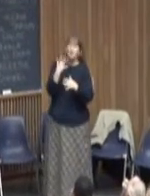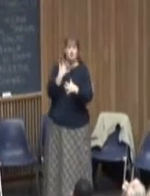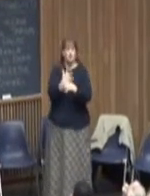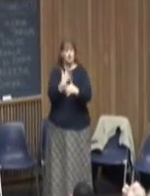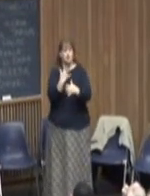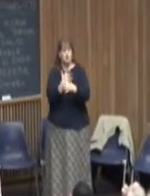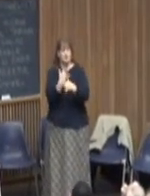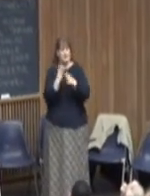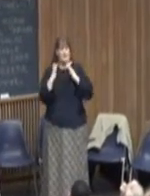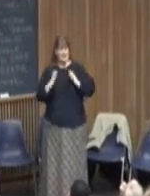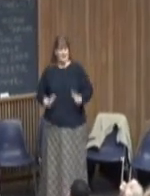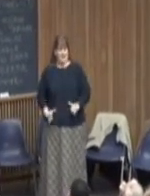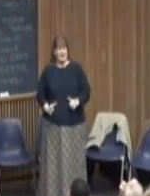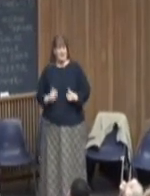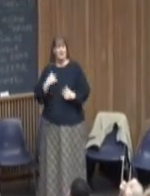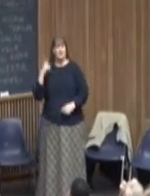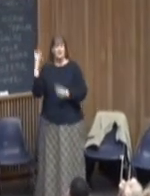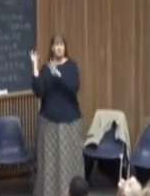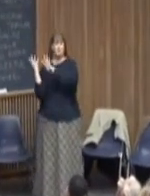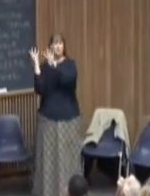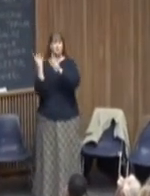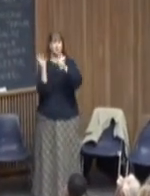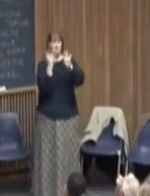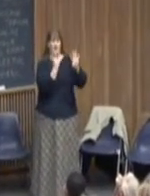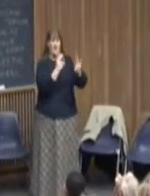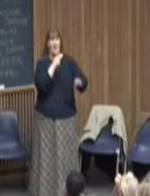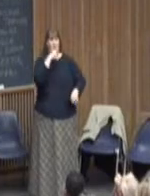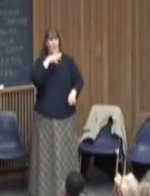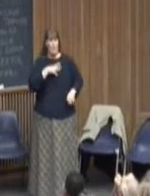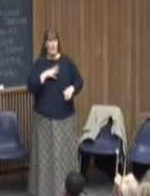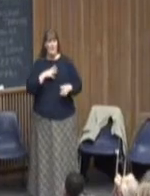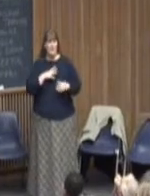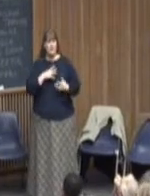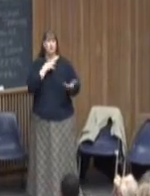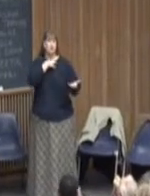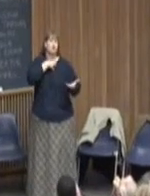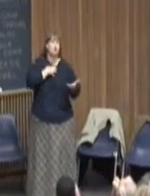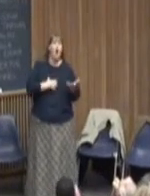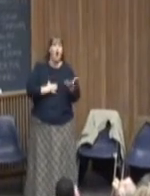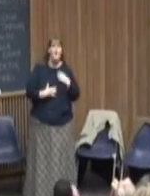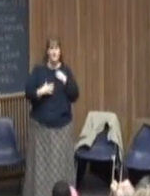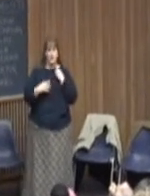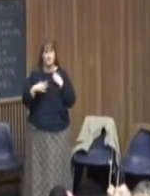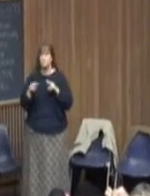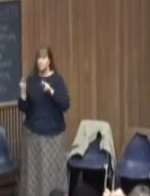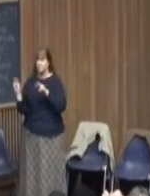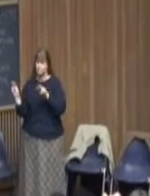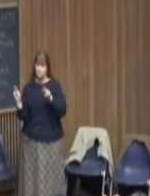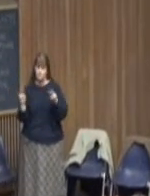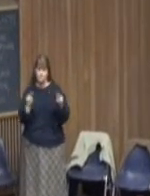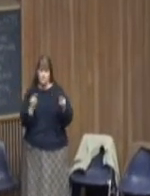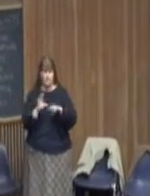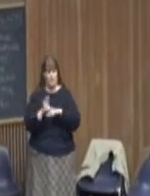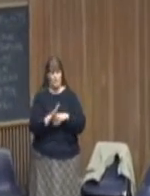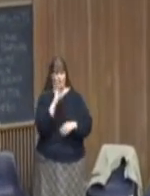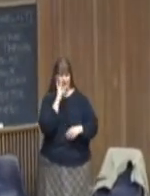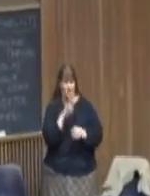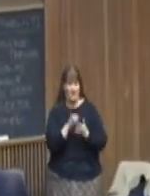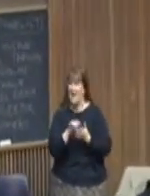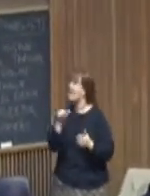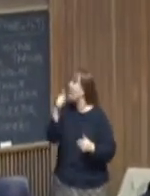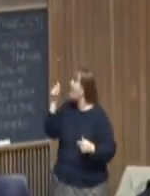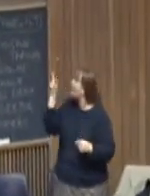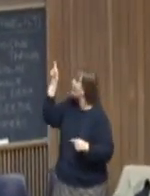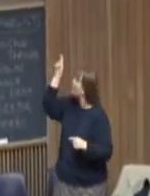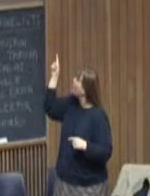had been starved to death by the Nazis. And so they were being forced to see that. And the second one is from the Japanese